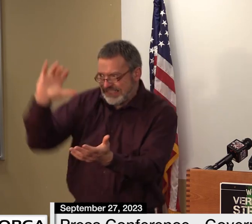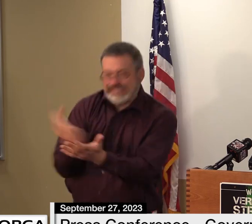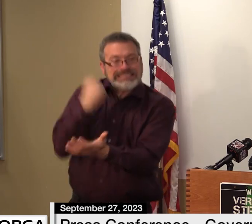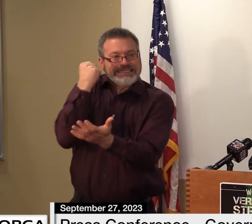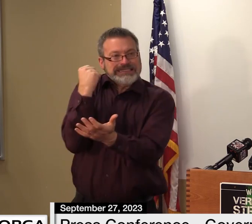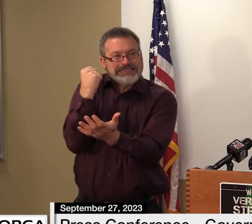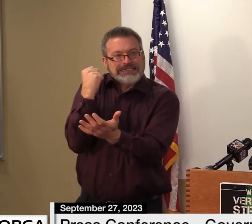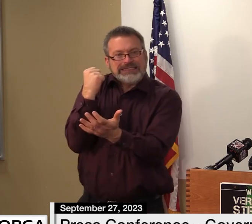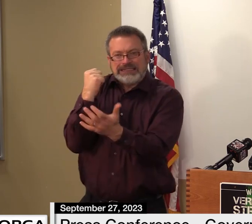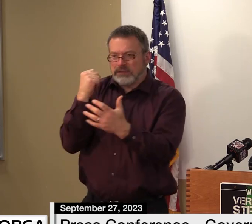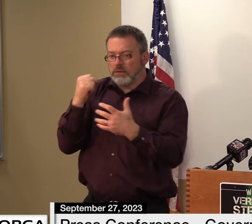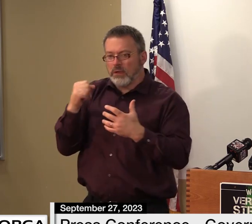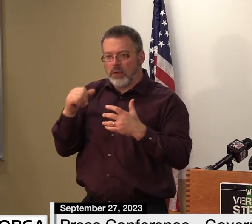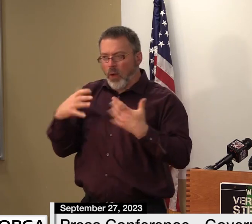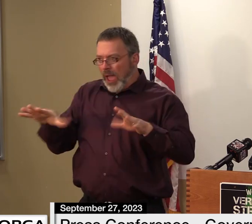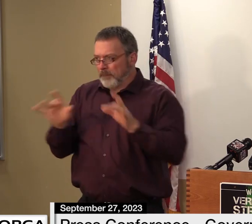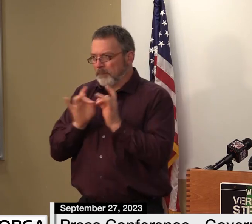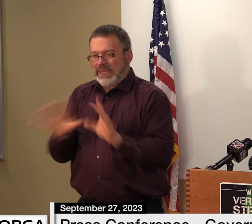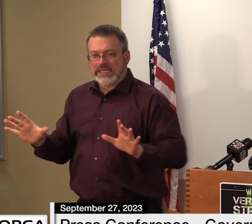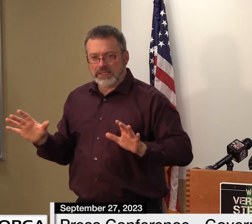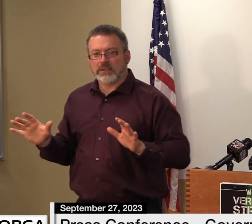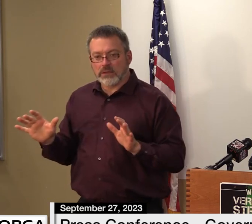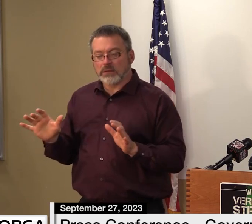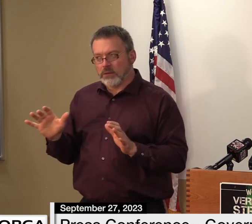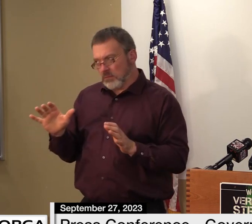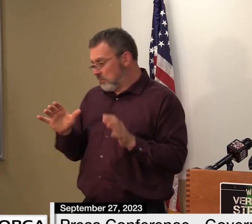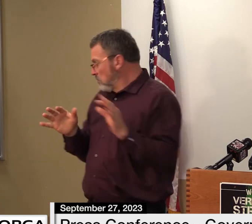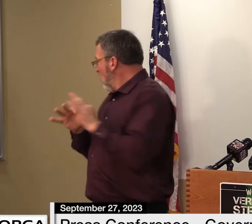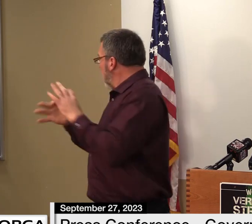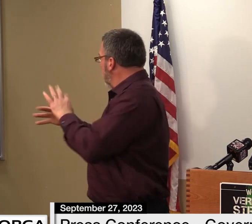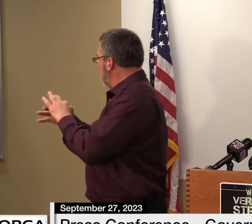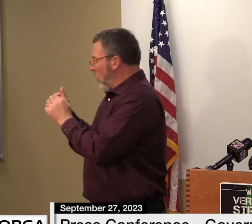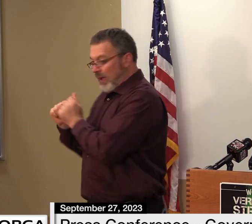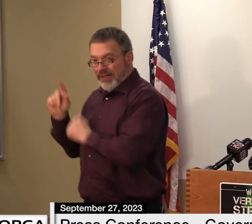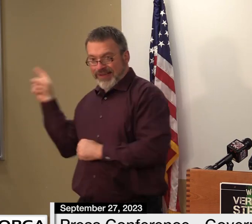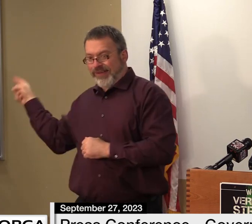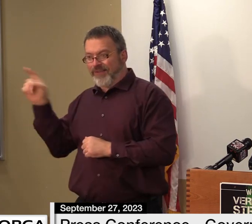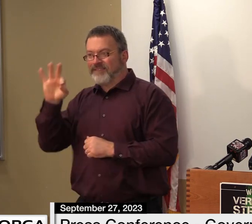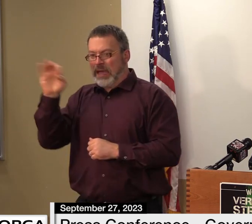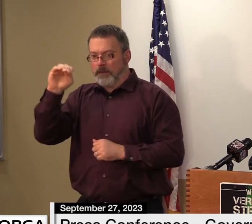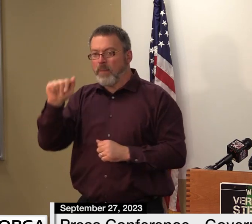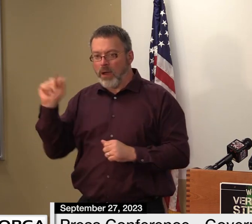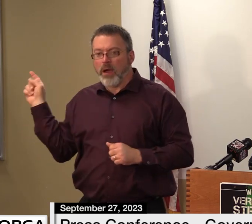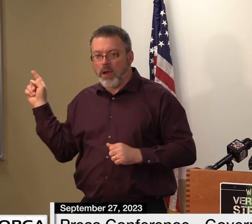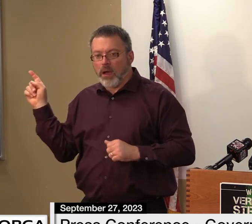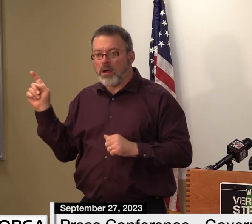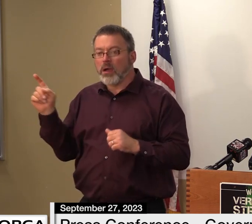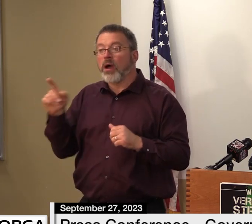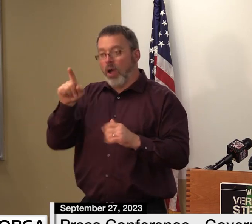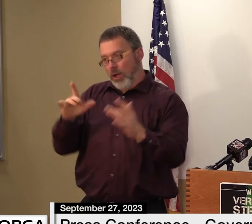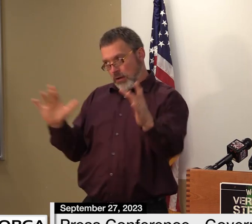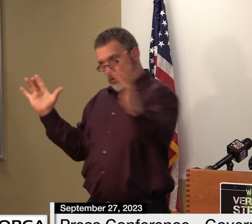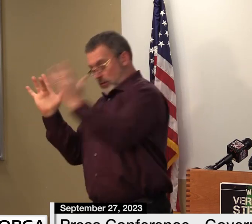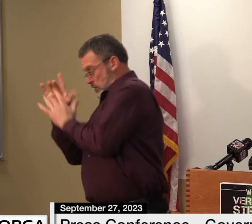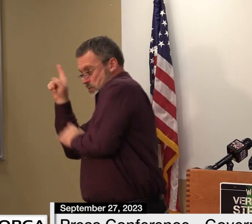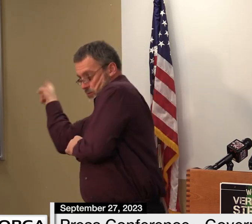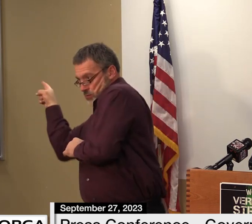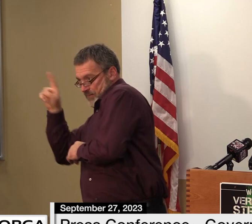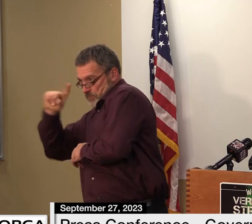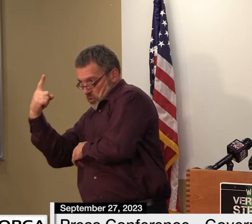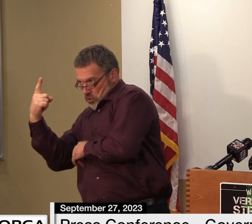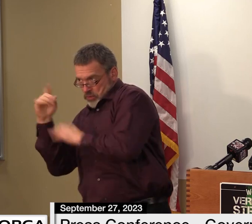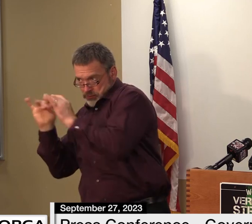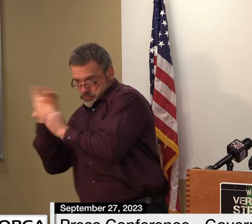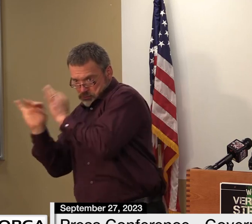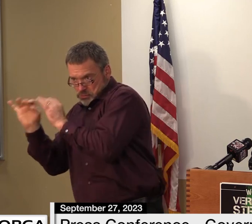to supplement that effort. So make sure you're working through FEMA and your insurance company first, and then coming to us to see what additional